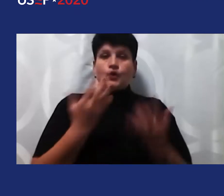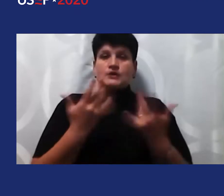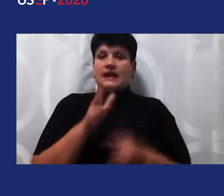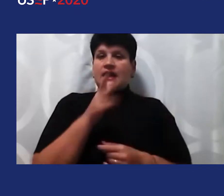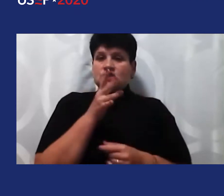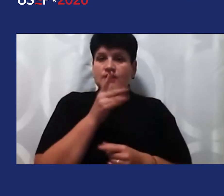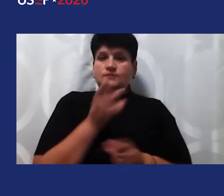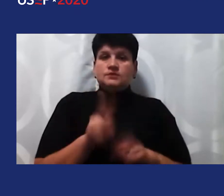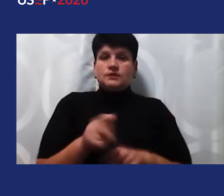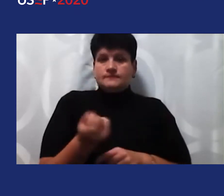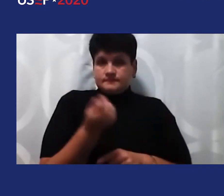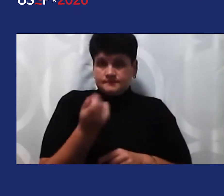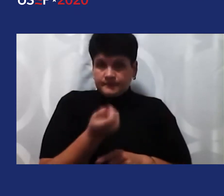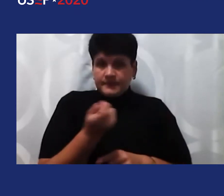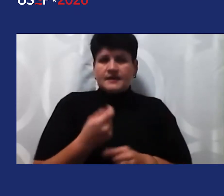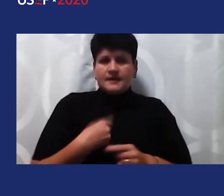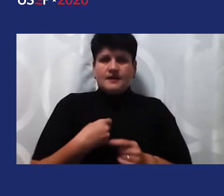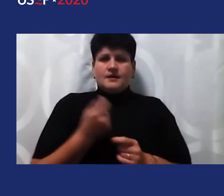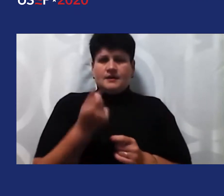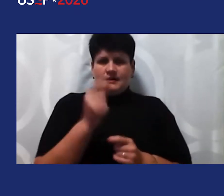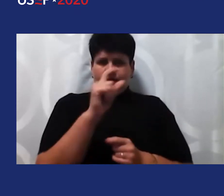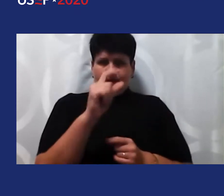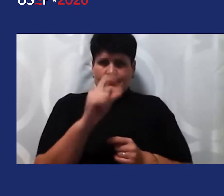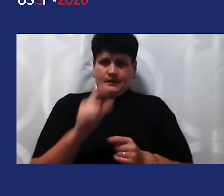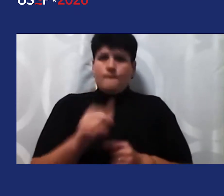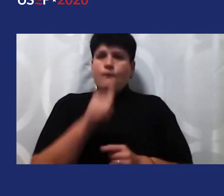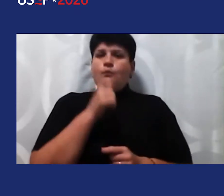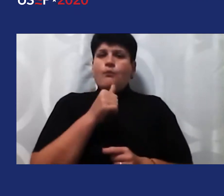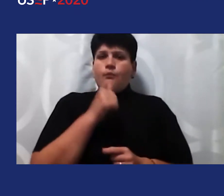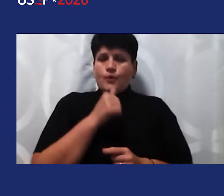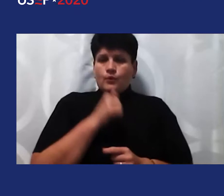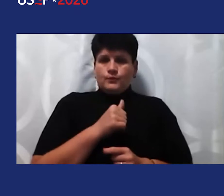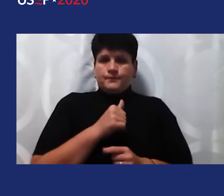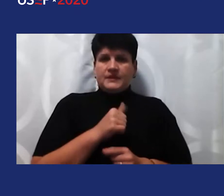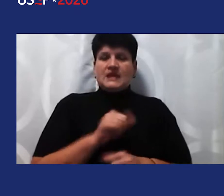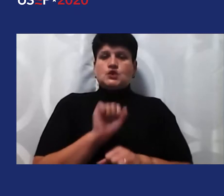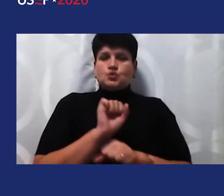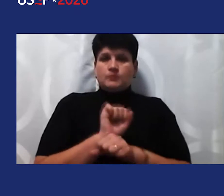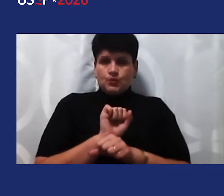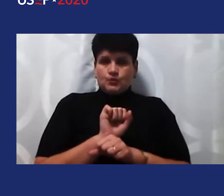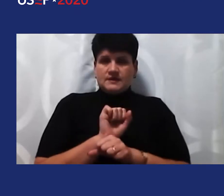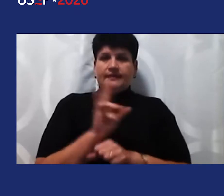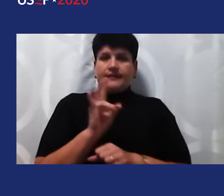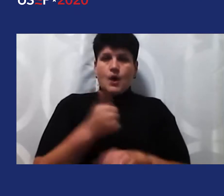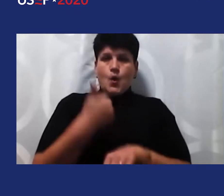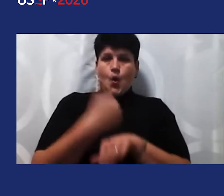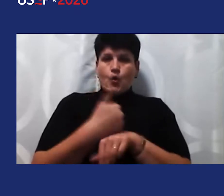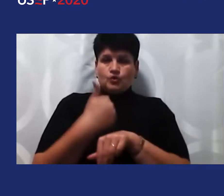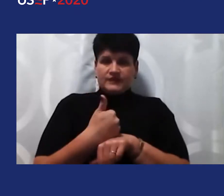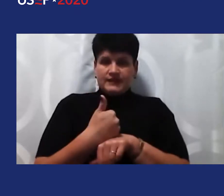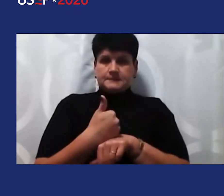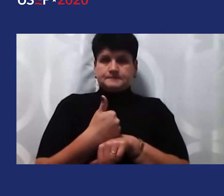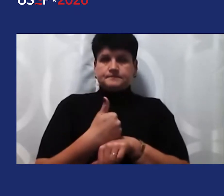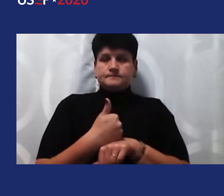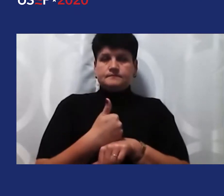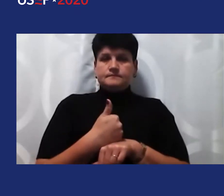Thank you. Since we're running out of time, I will go in bullets. And I'll start